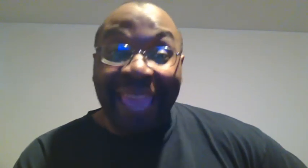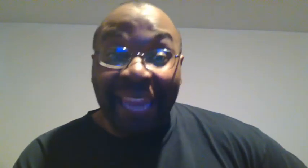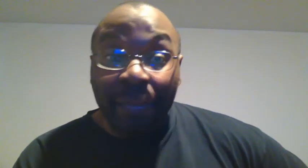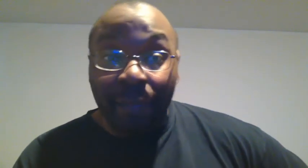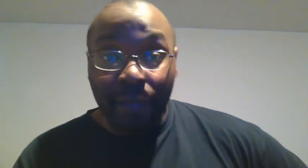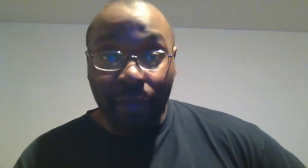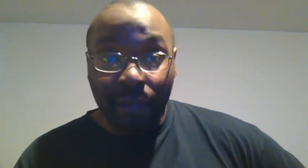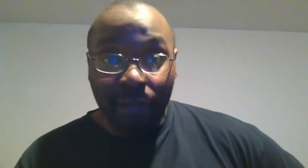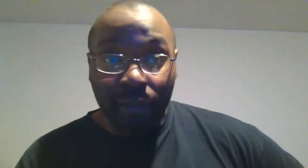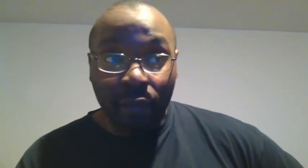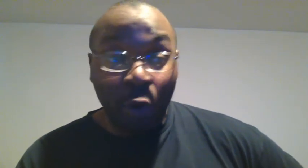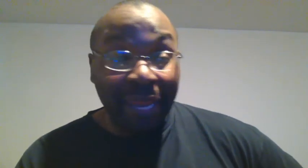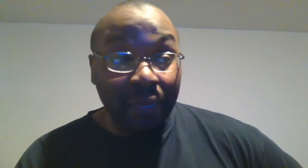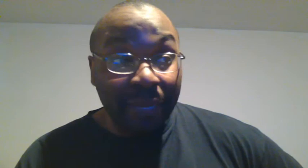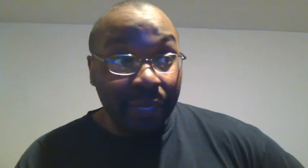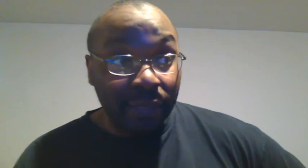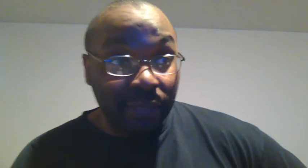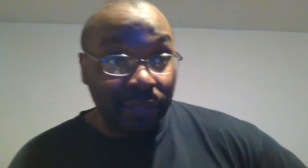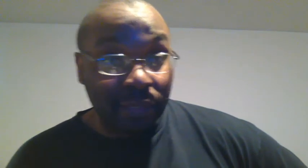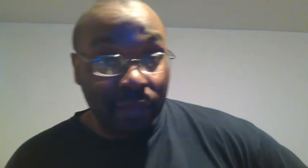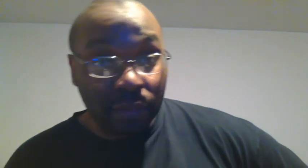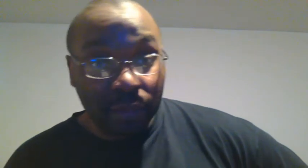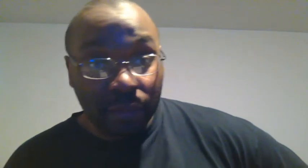enemy, or enemies.